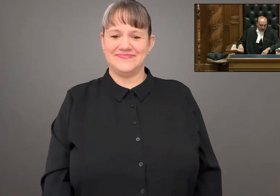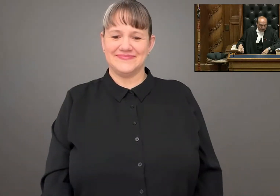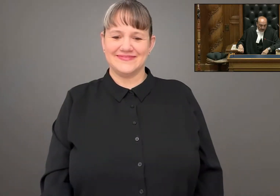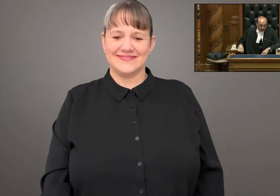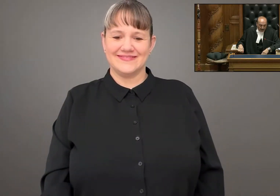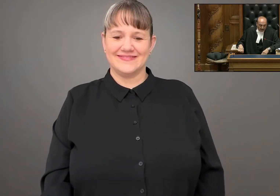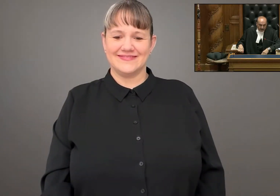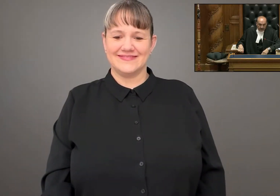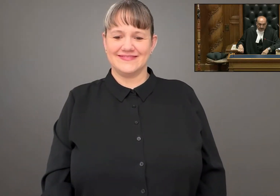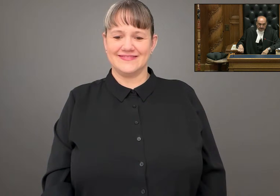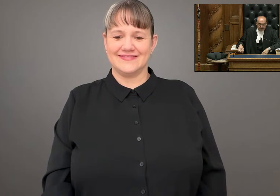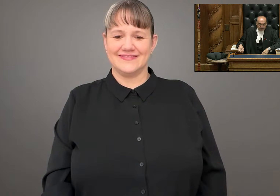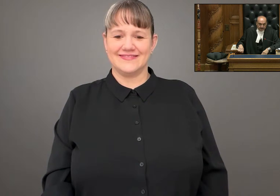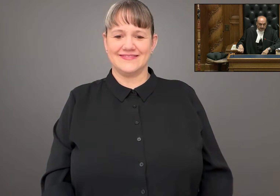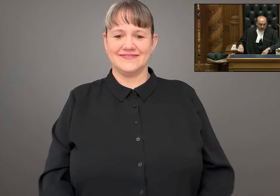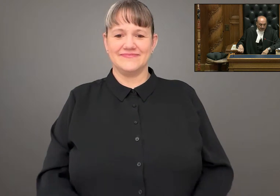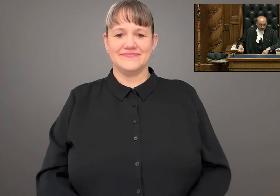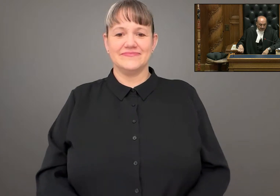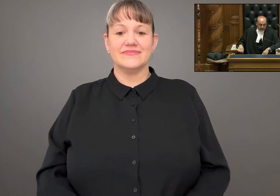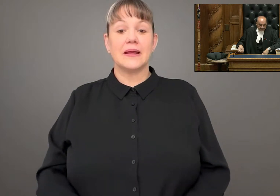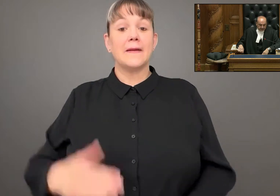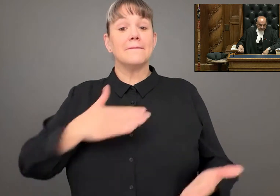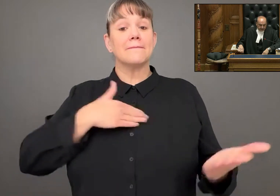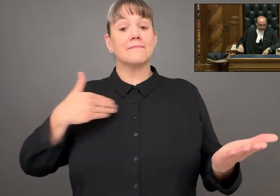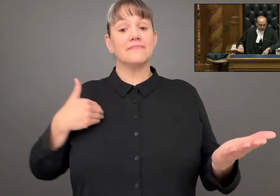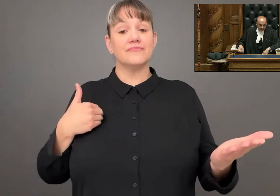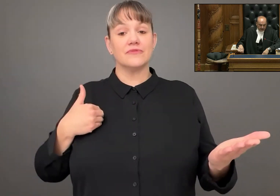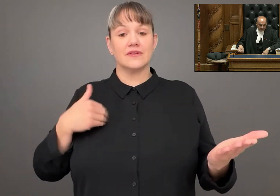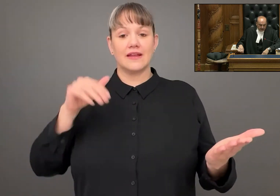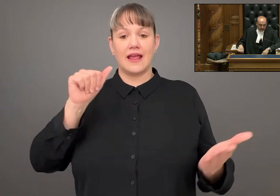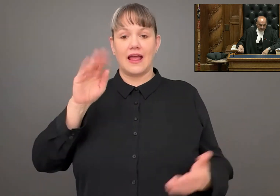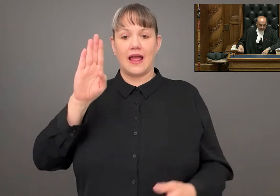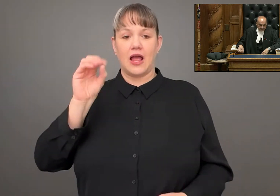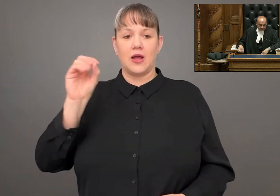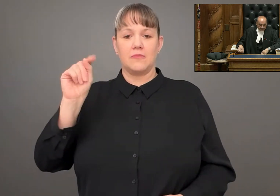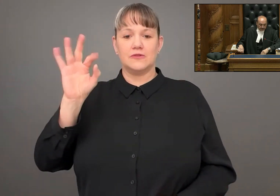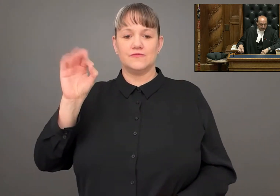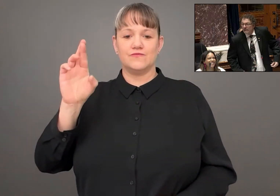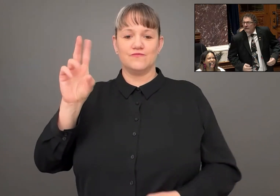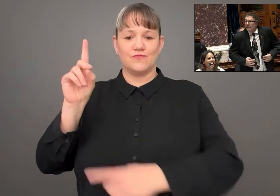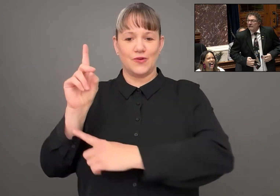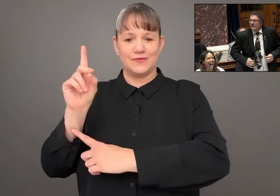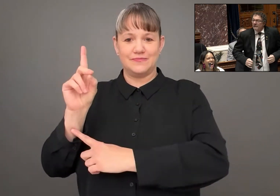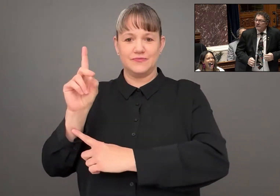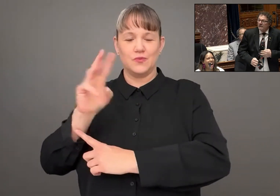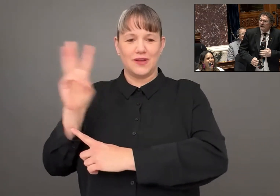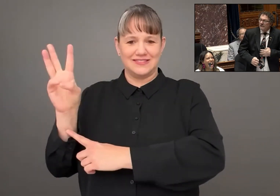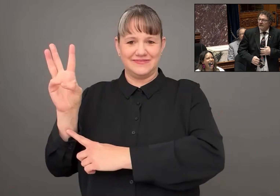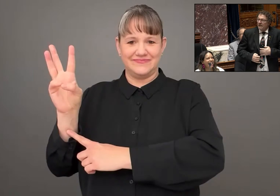Member for Abbotsford West. Thank you, Mr. Speaker. I'd like my wife to stand up so I can embarrass her.